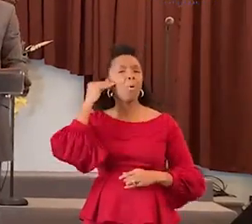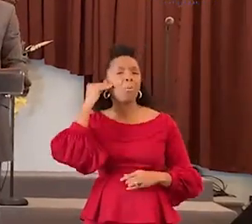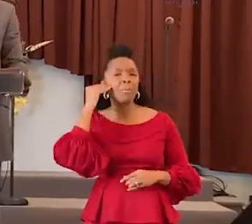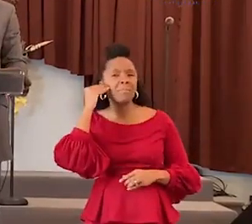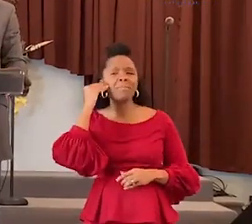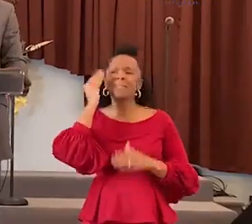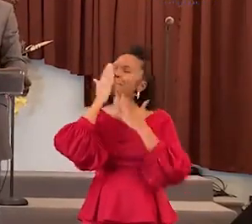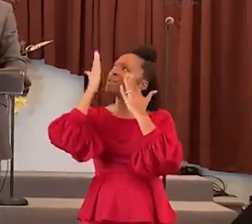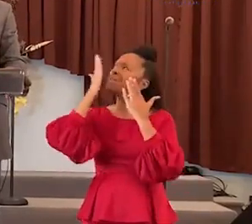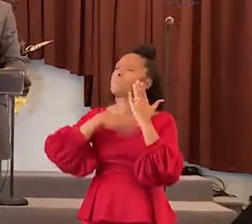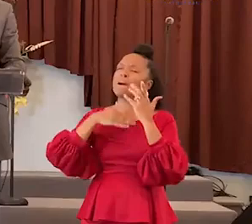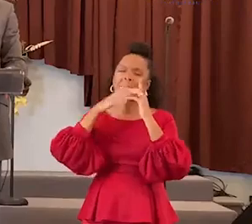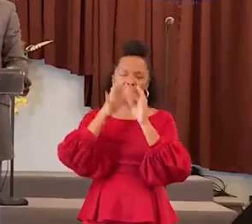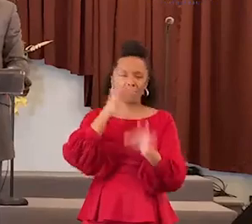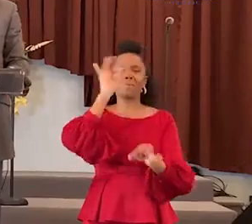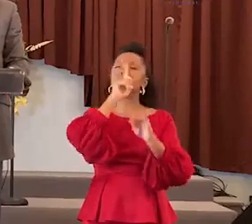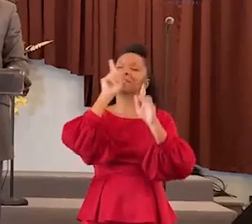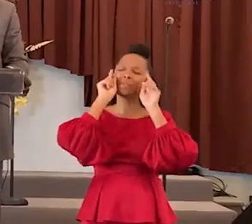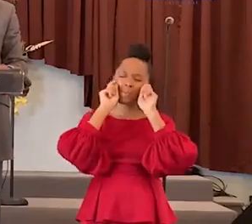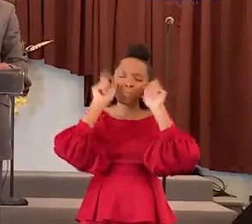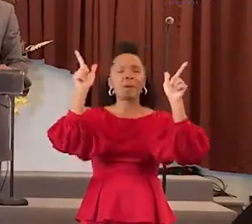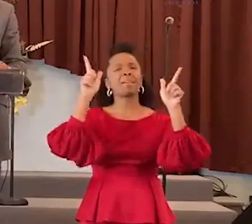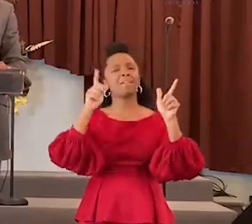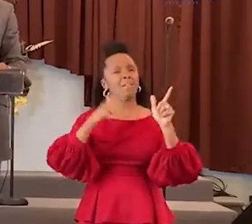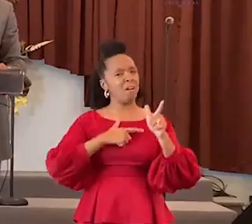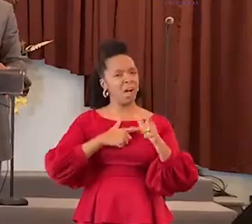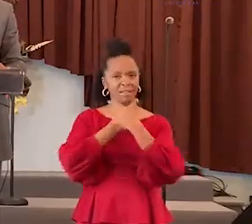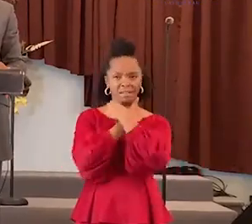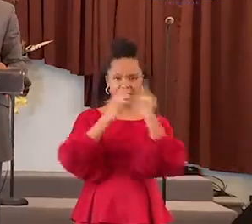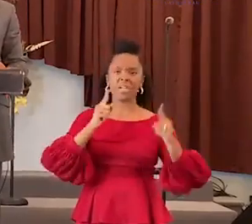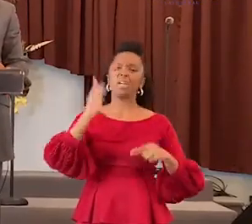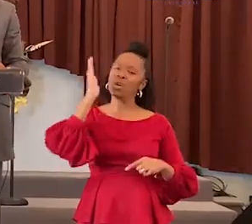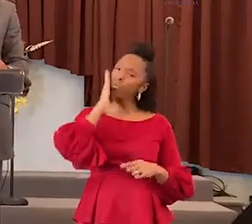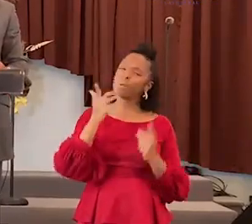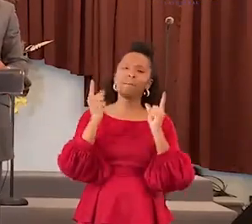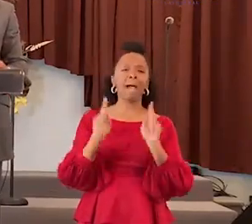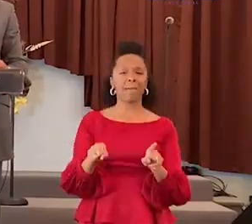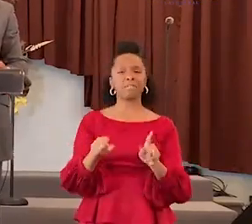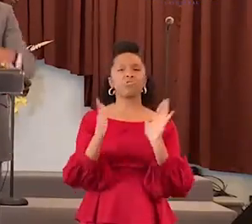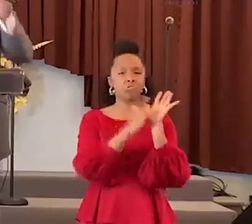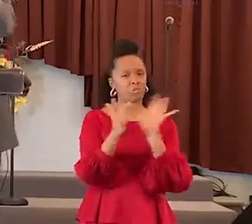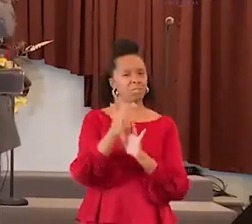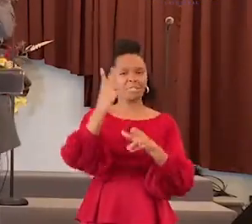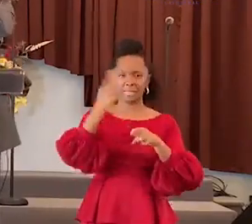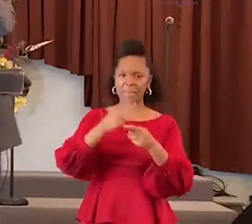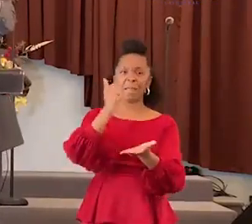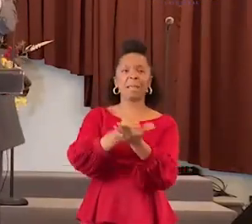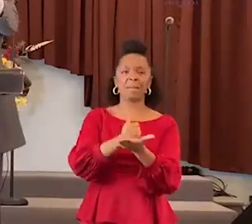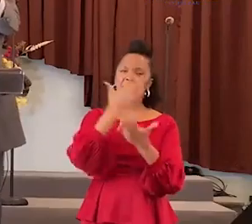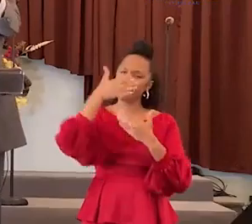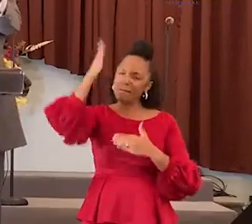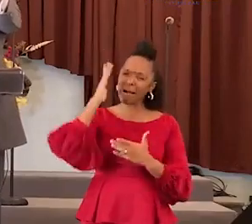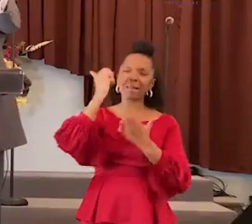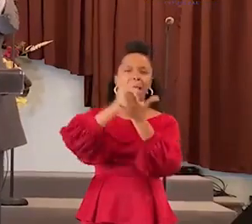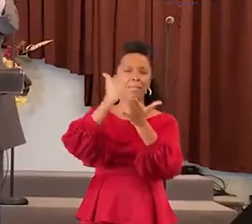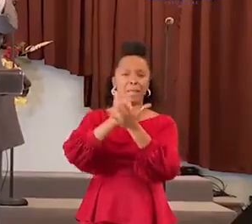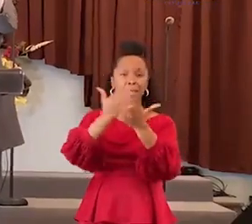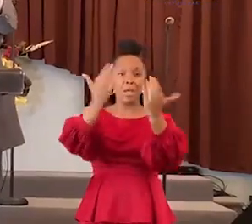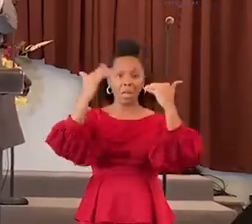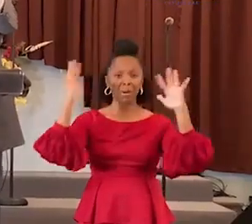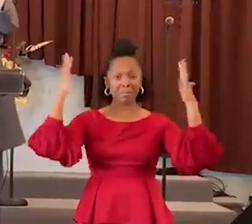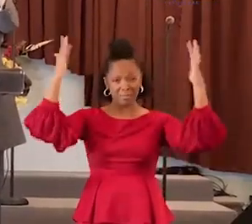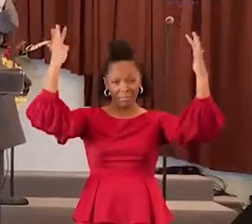spiritual awakening. I call it done. In the name of Jesus Christ, it is so. Thank God in the clap your hands and praise Him right now. Come